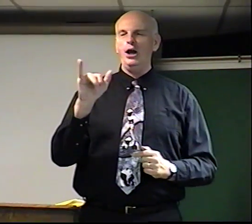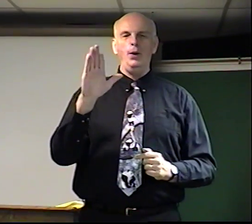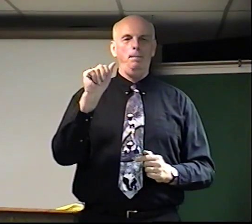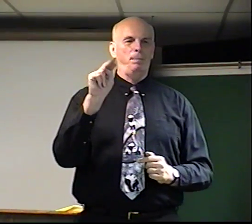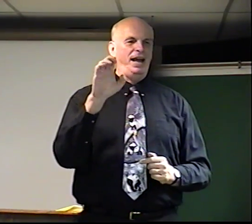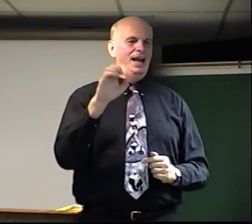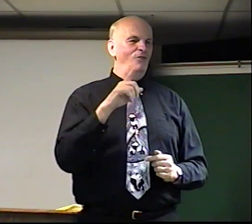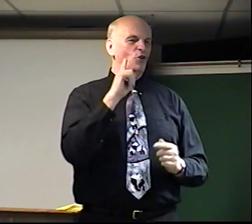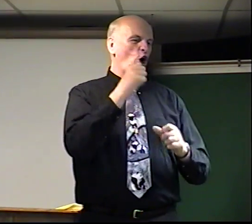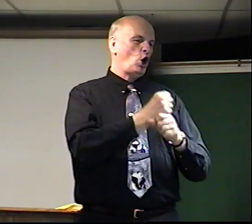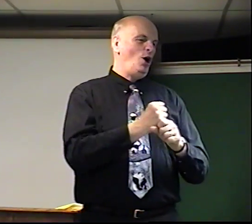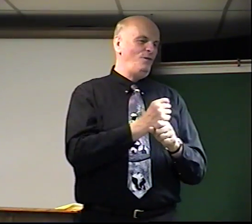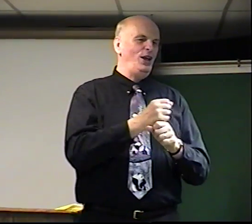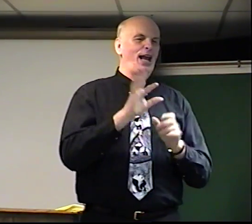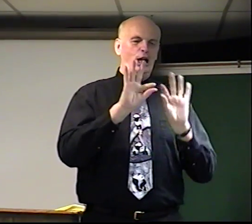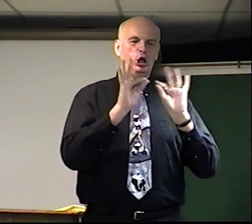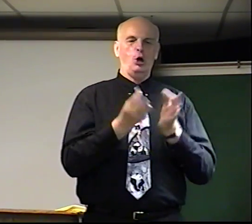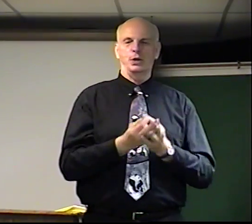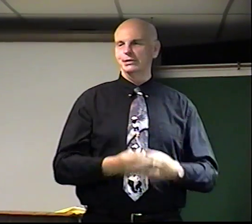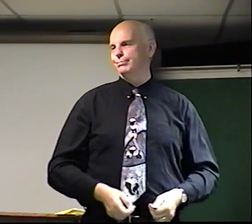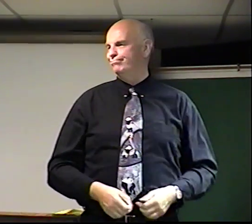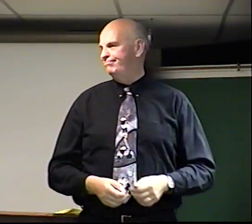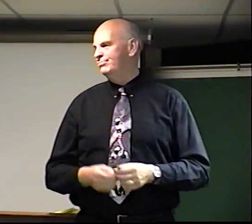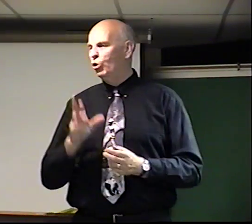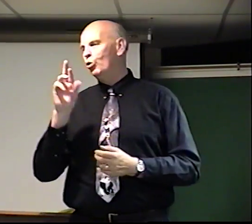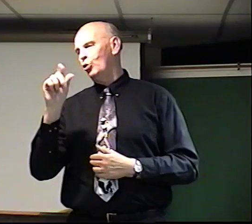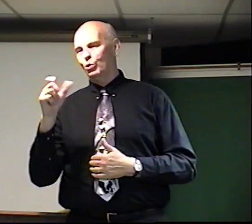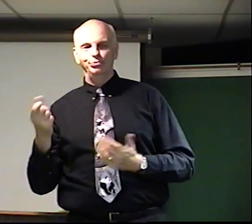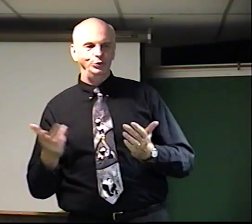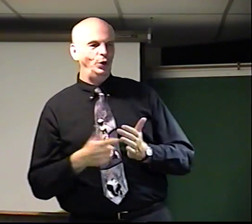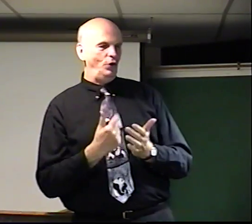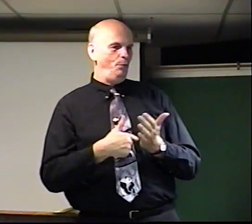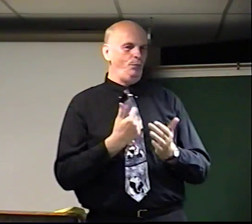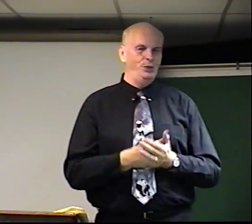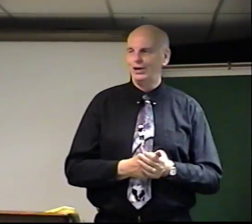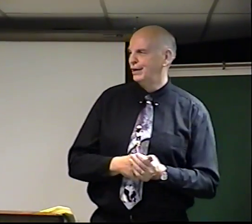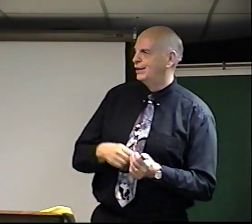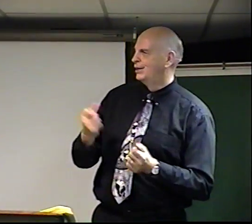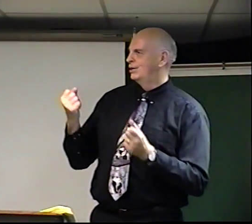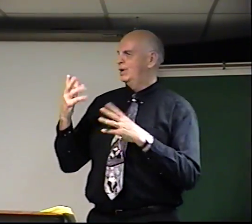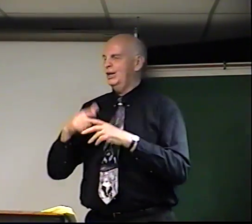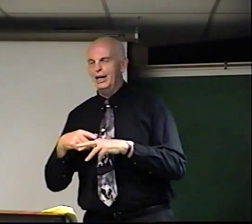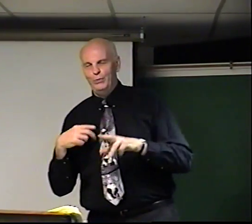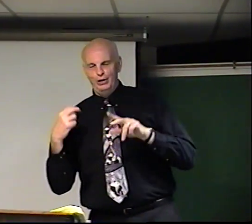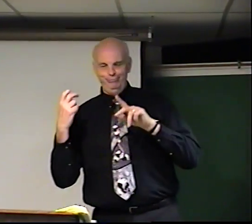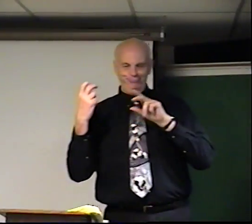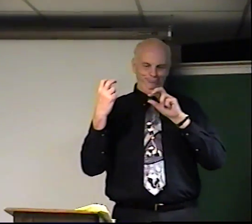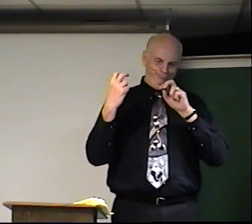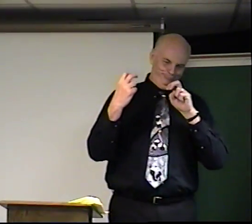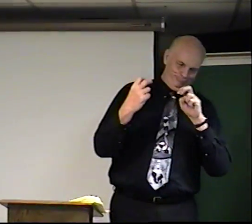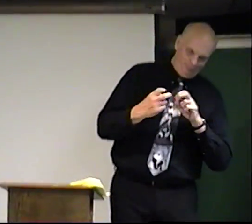Bakery Bay, for coffee and tongue. Over. Hey, Dabby.